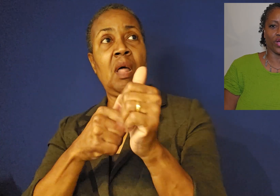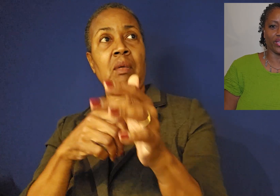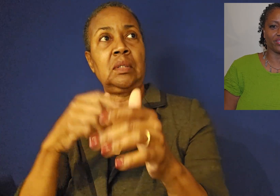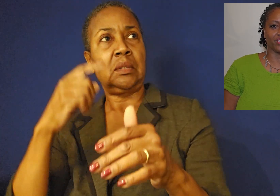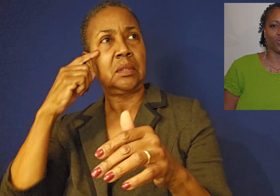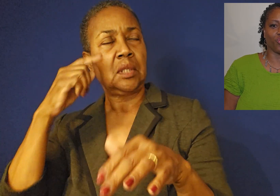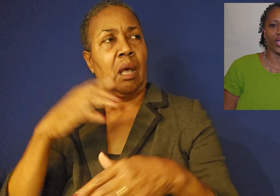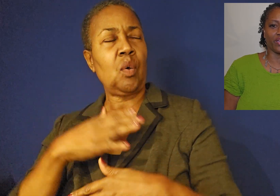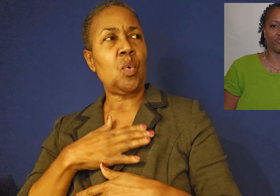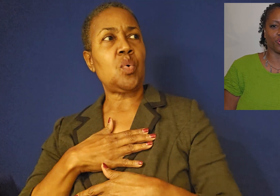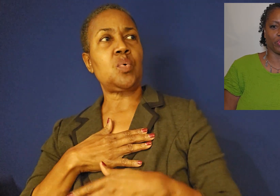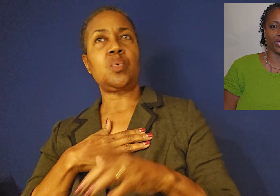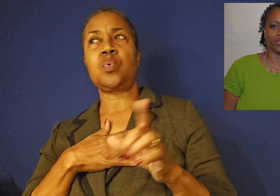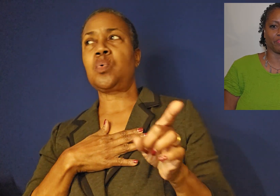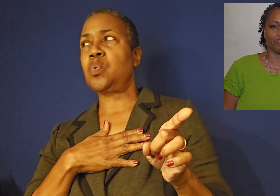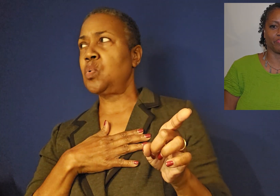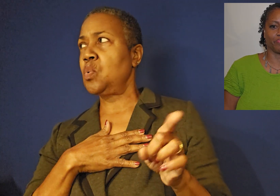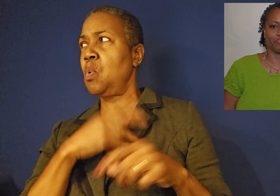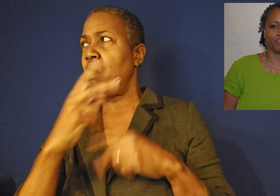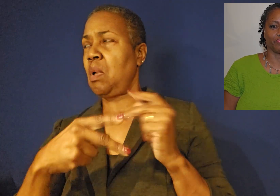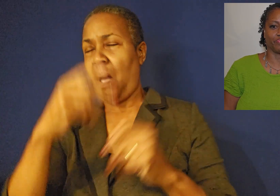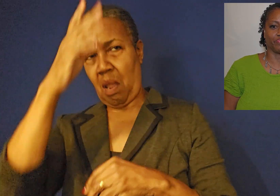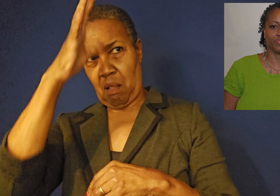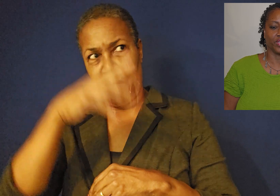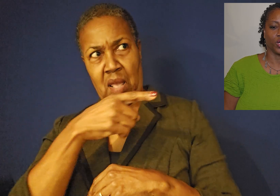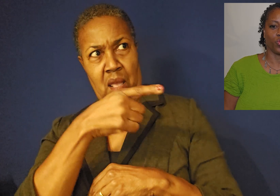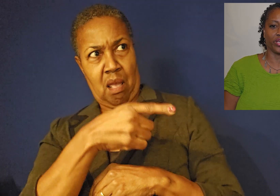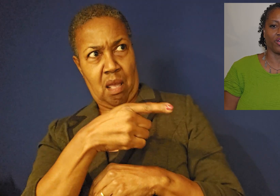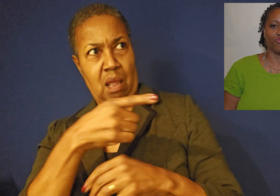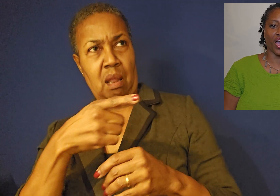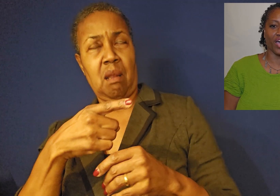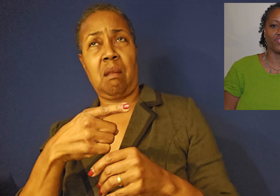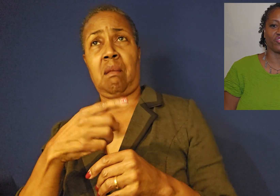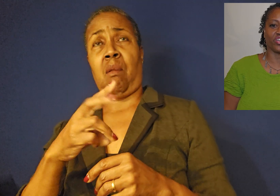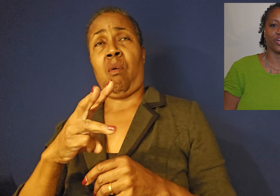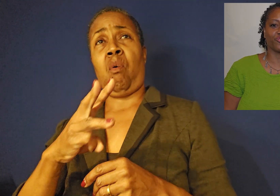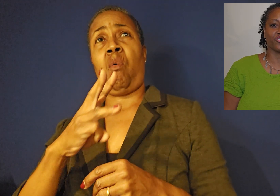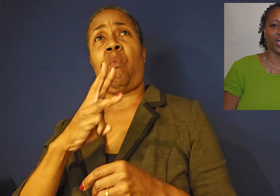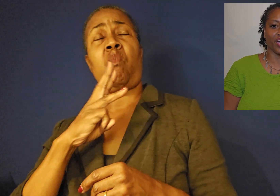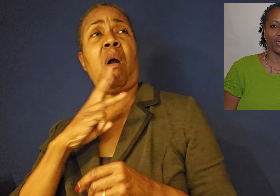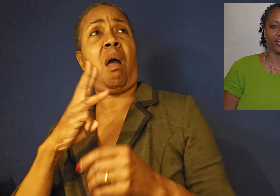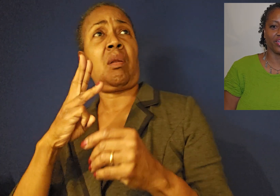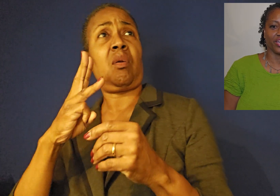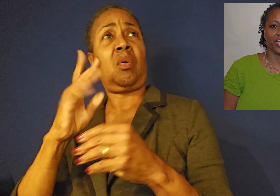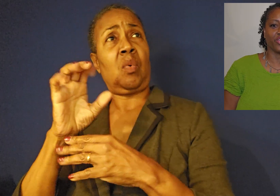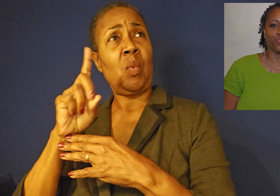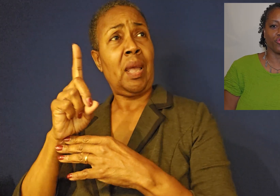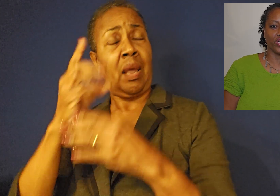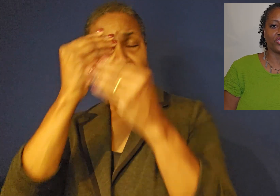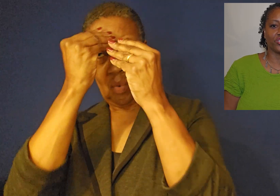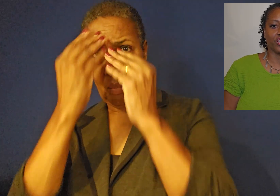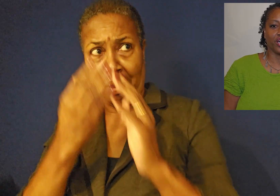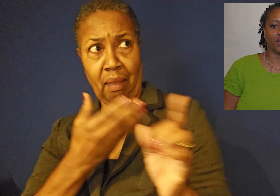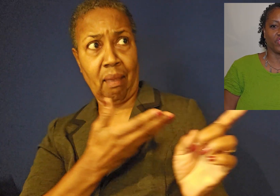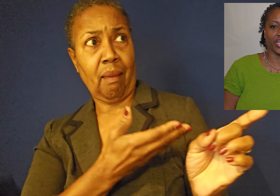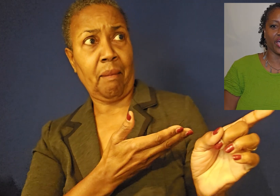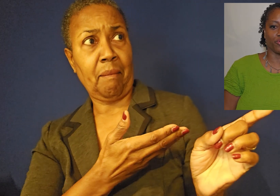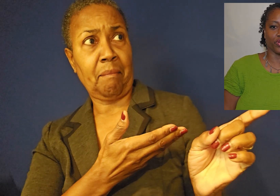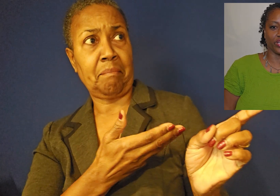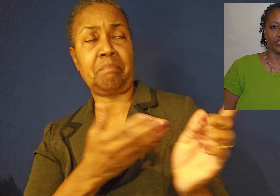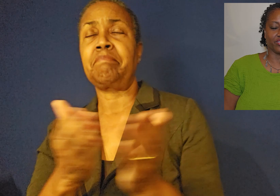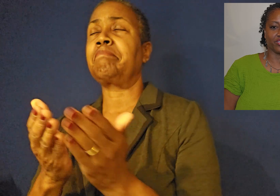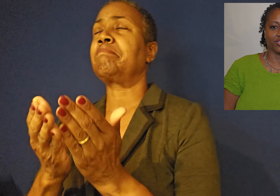Even the winds and the waves obey him." When he arrived at the other side, in the region of